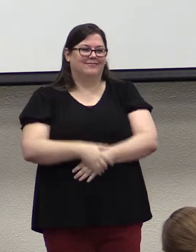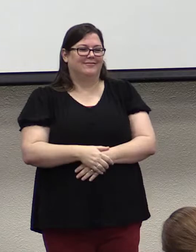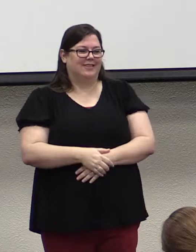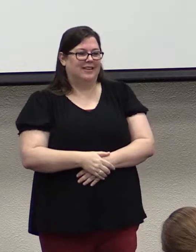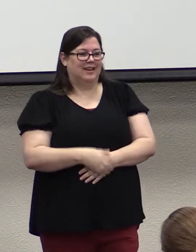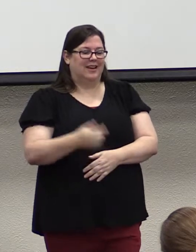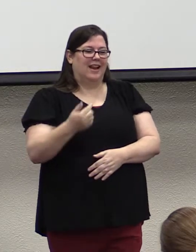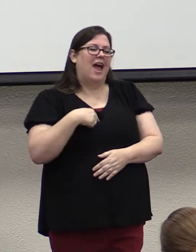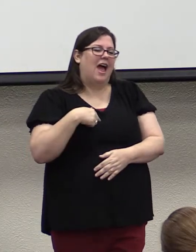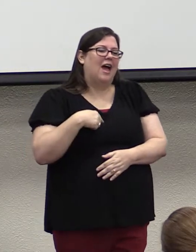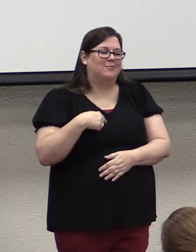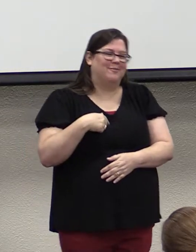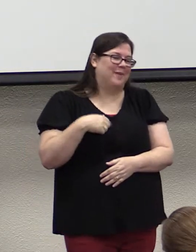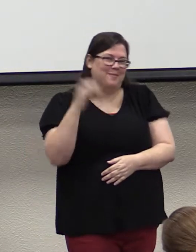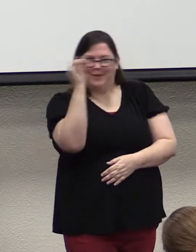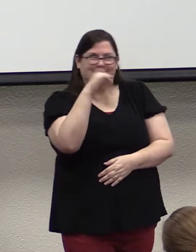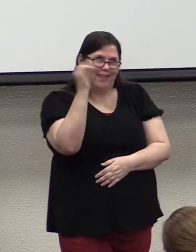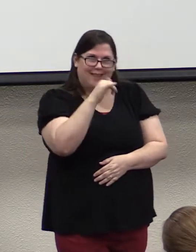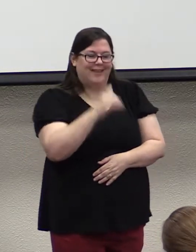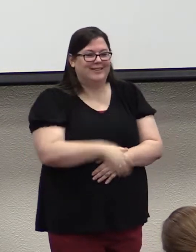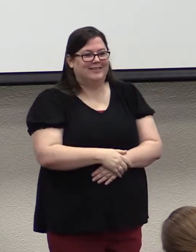I'm being ridiculous.